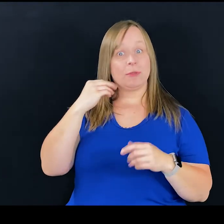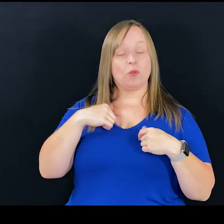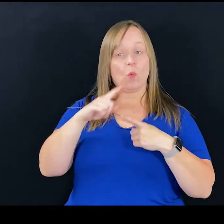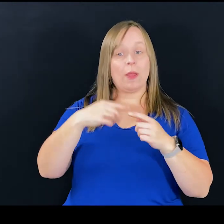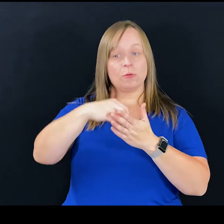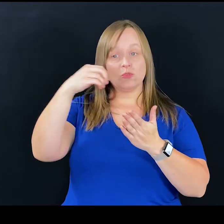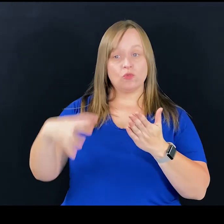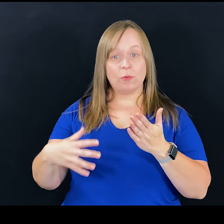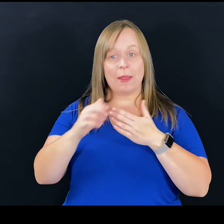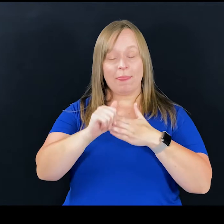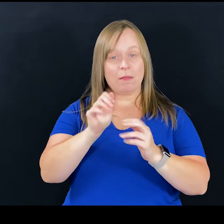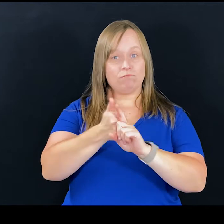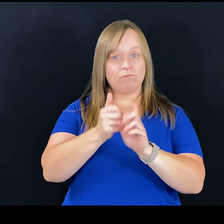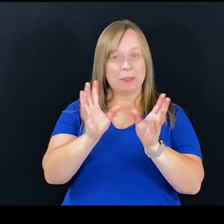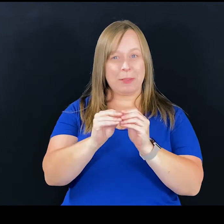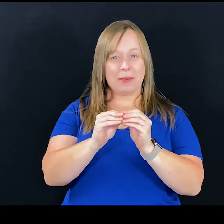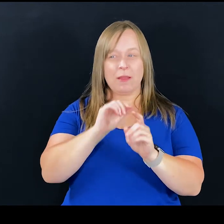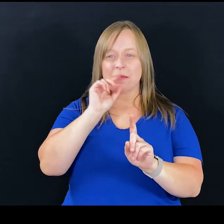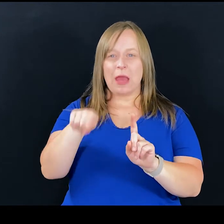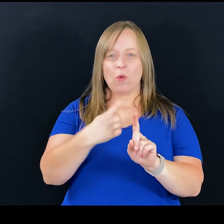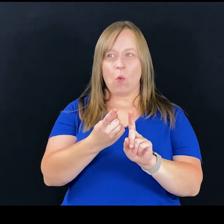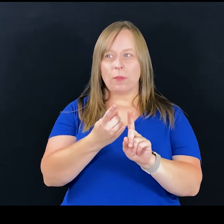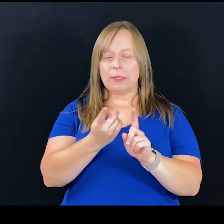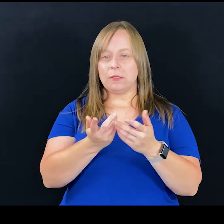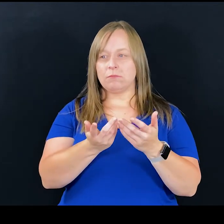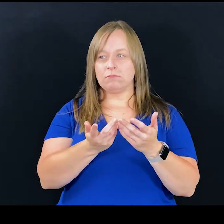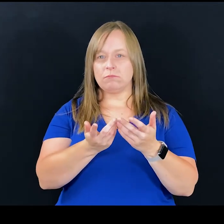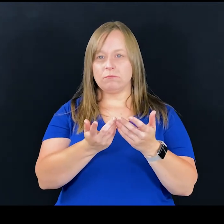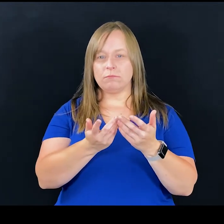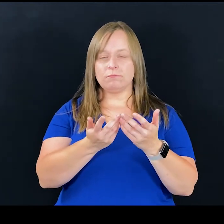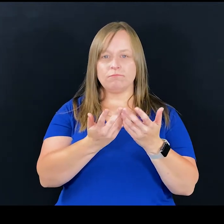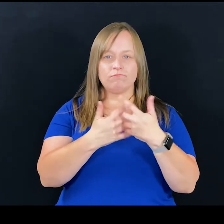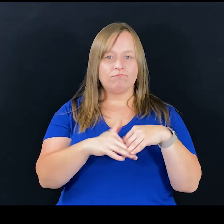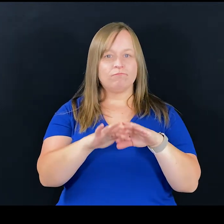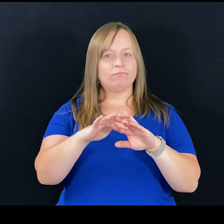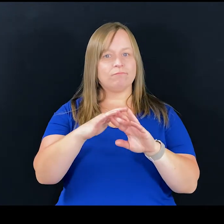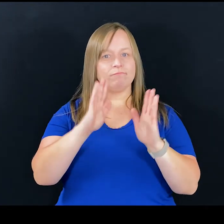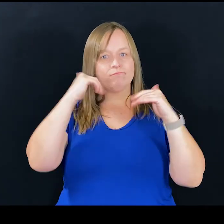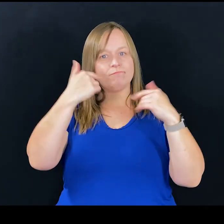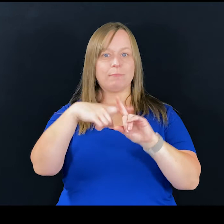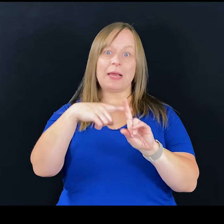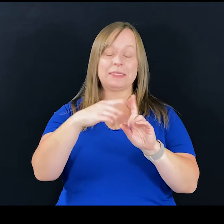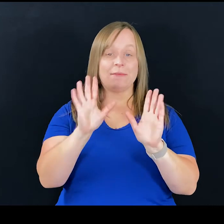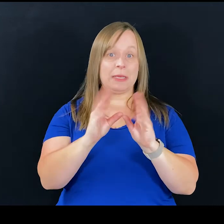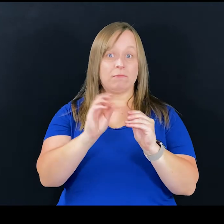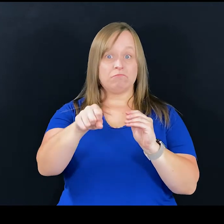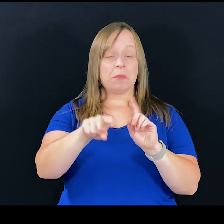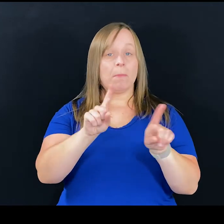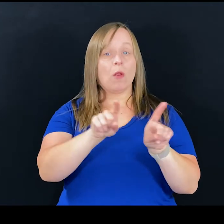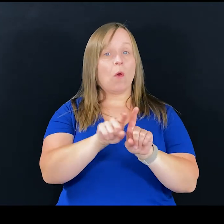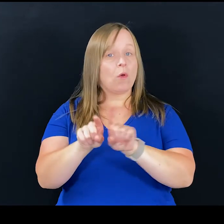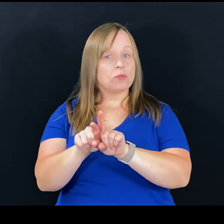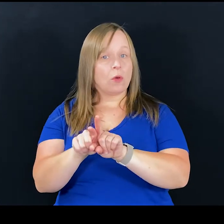my experience, when the student has led the meeting, it not only leads to a better meeting, a more pleasant, positive